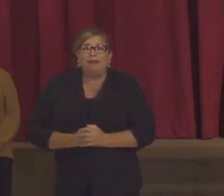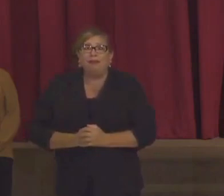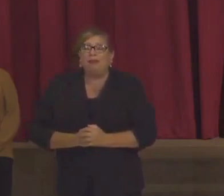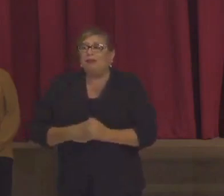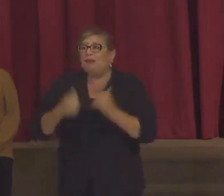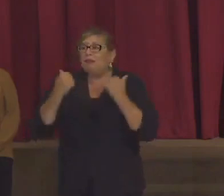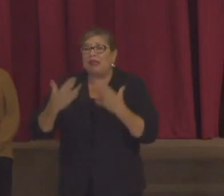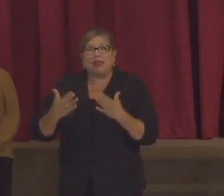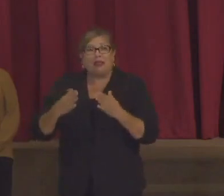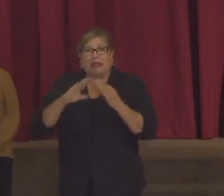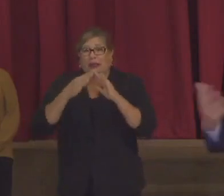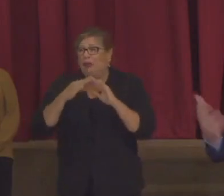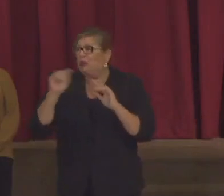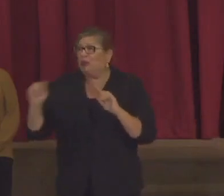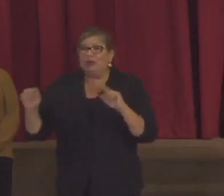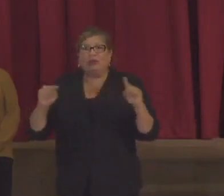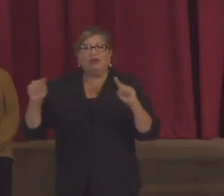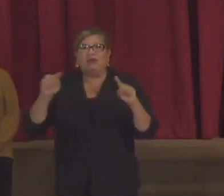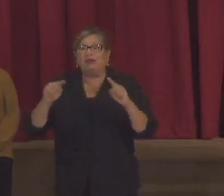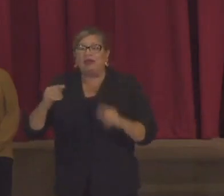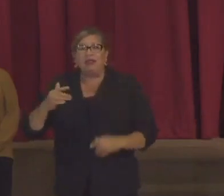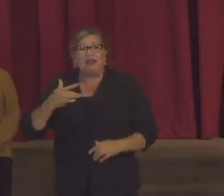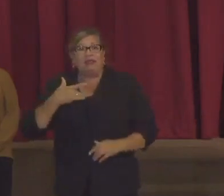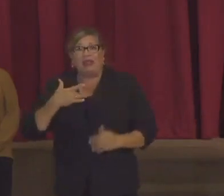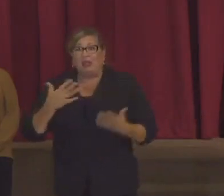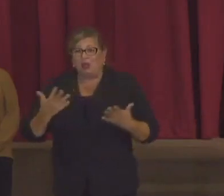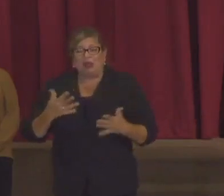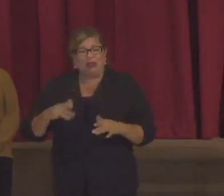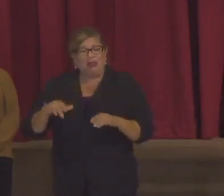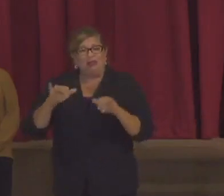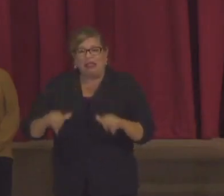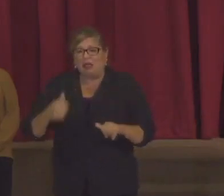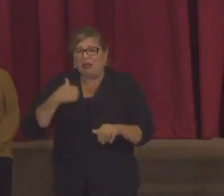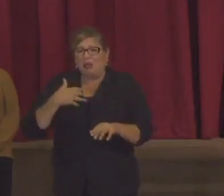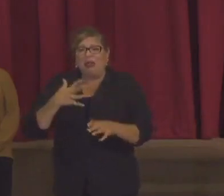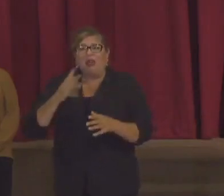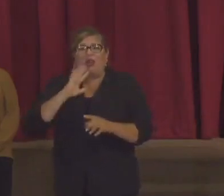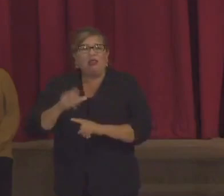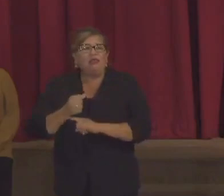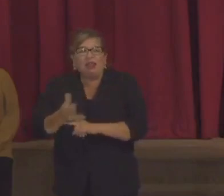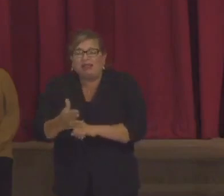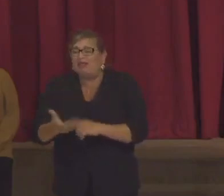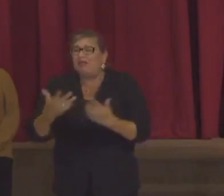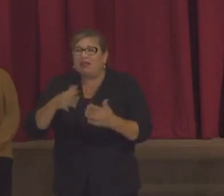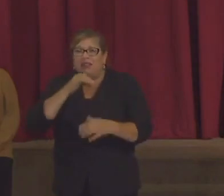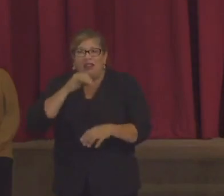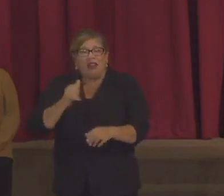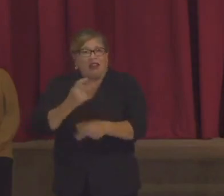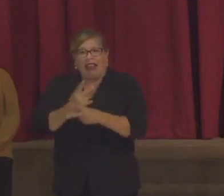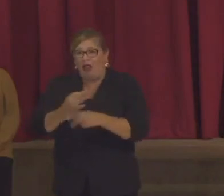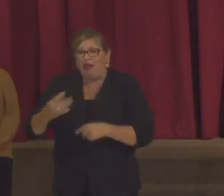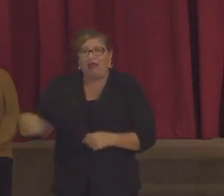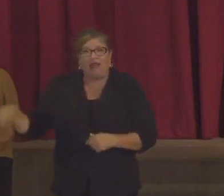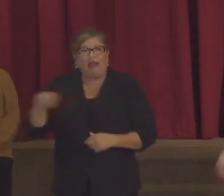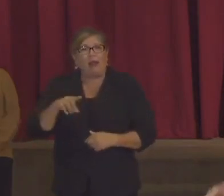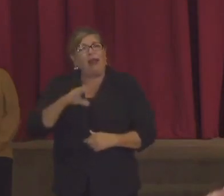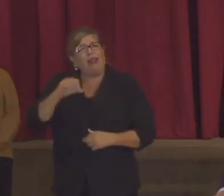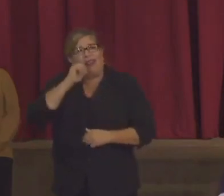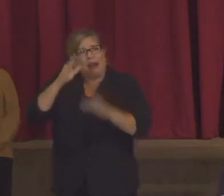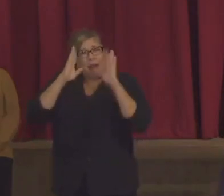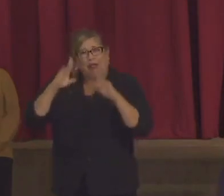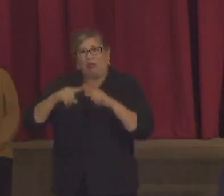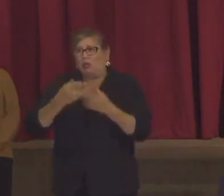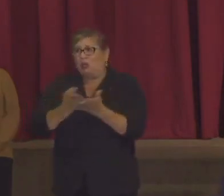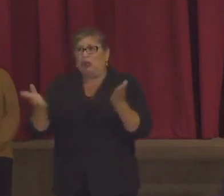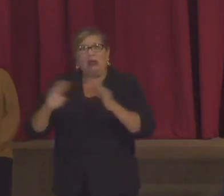communities continuing to feel that they're not only being torn asunder, but not being listened to. And I fear, as I